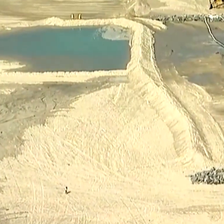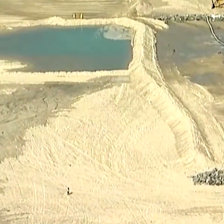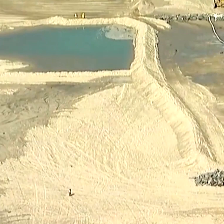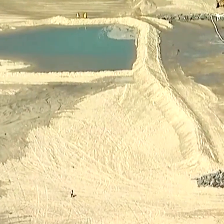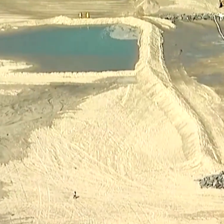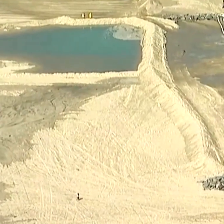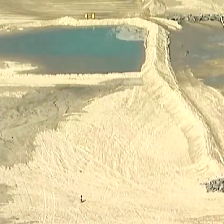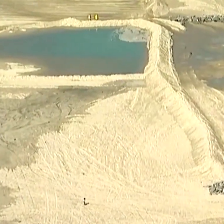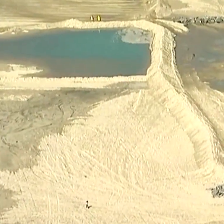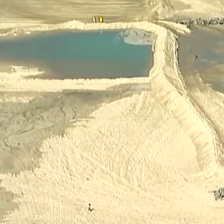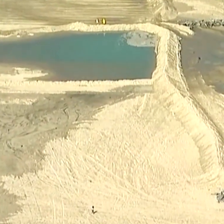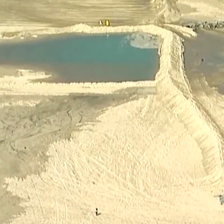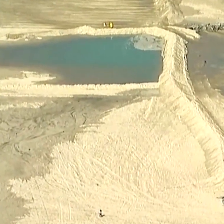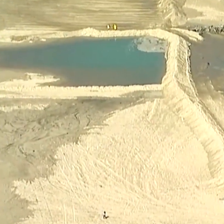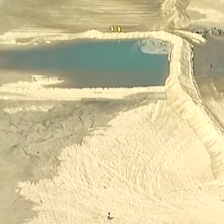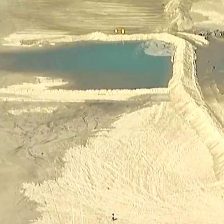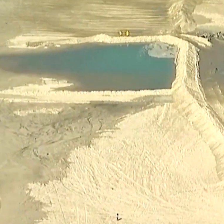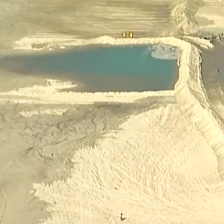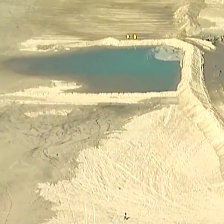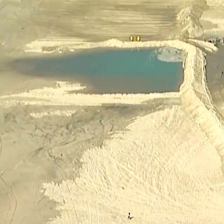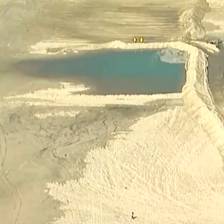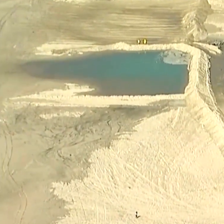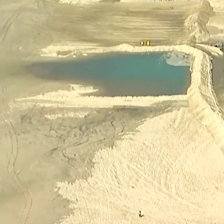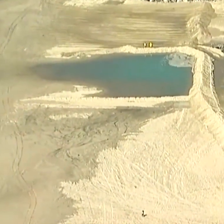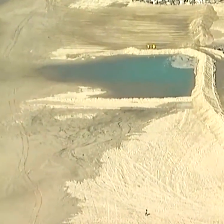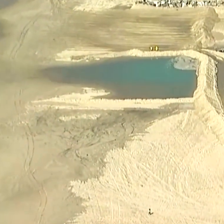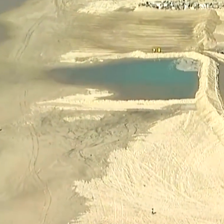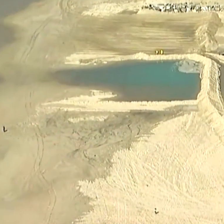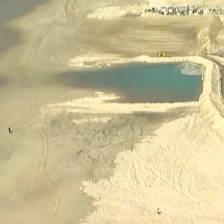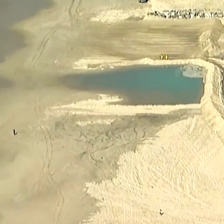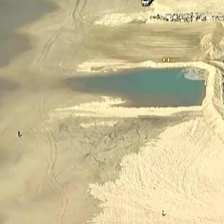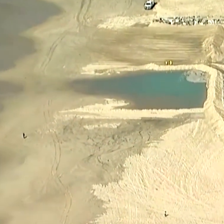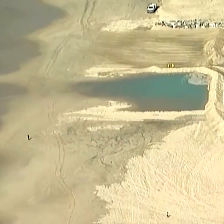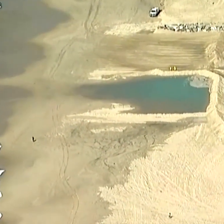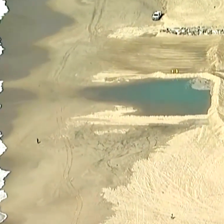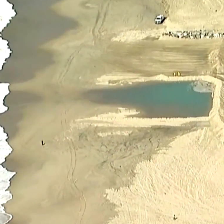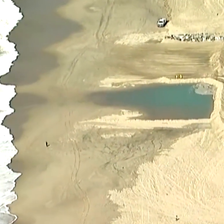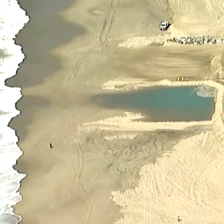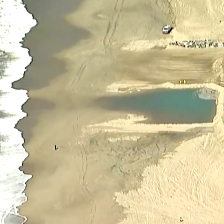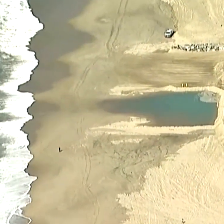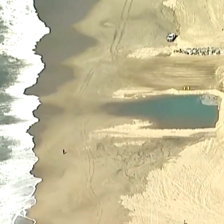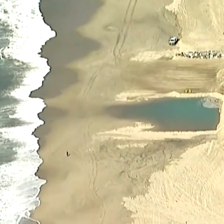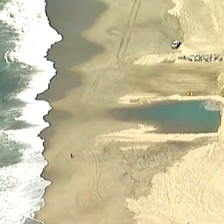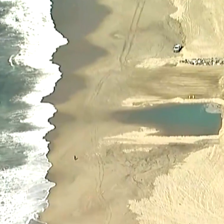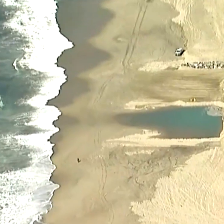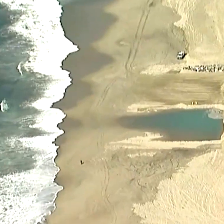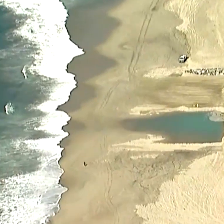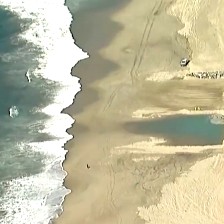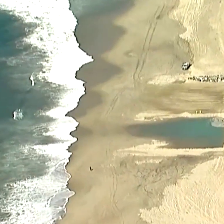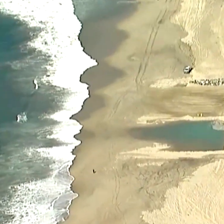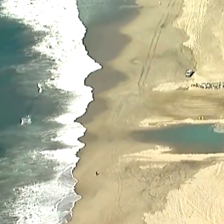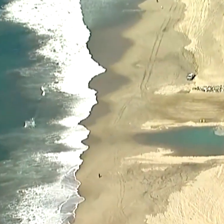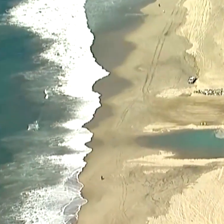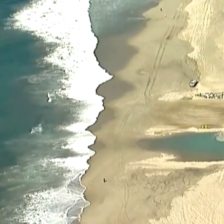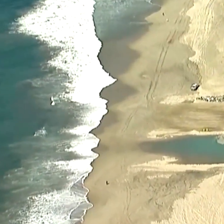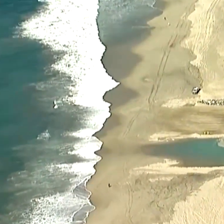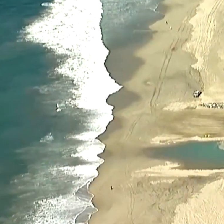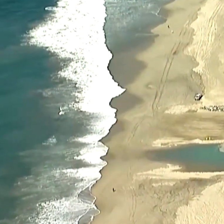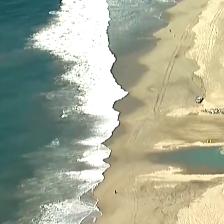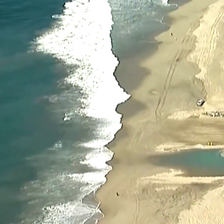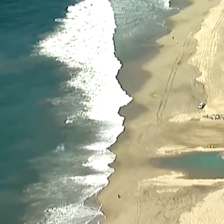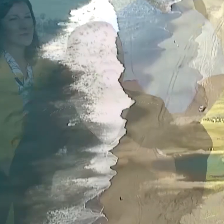on the side of the pipe, that is a likely source of release of oil. What we can say is